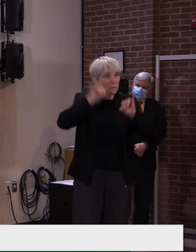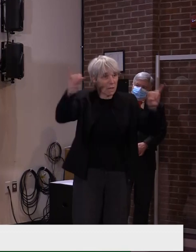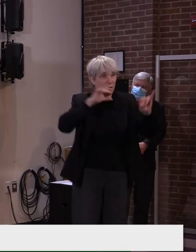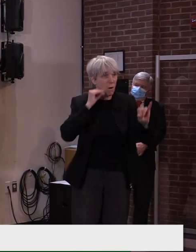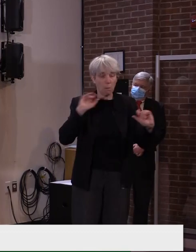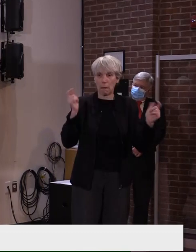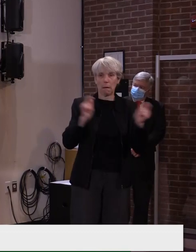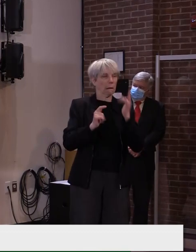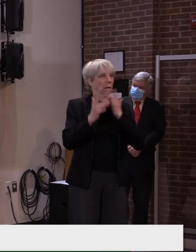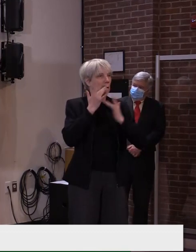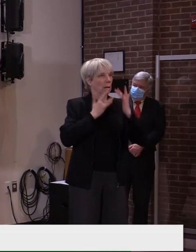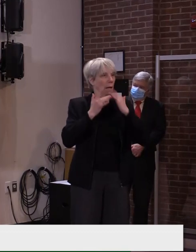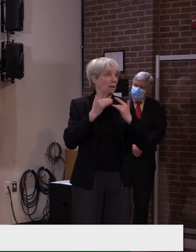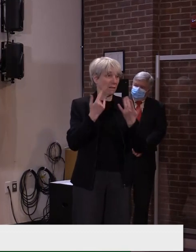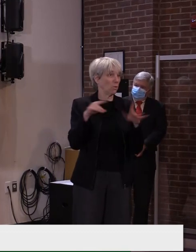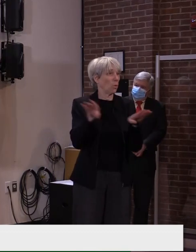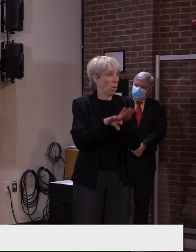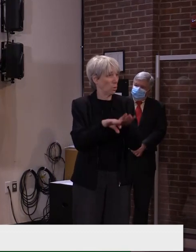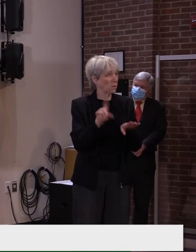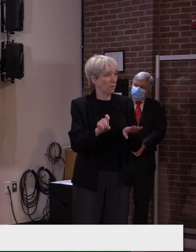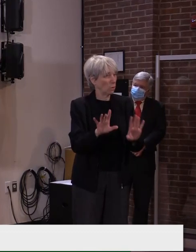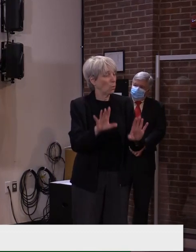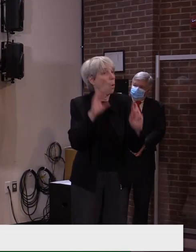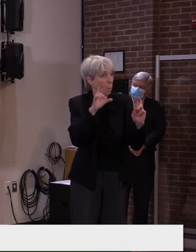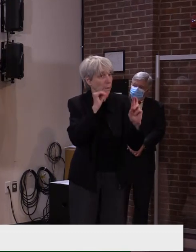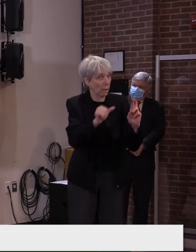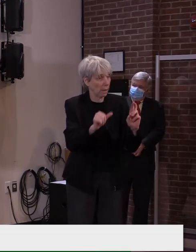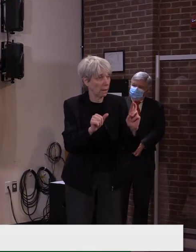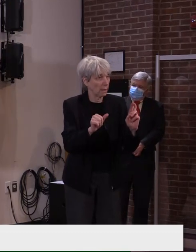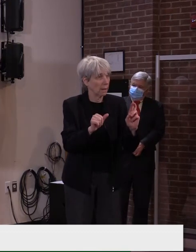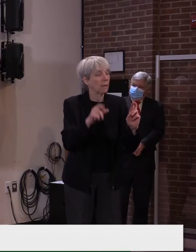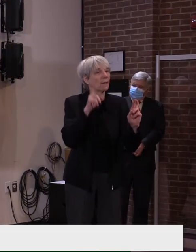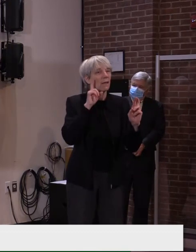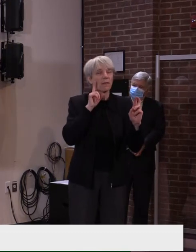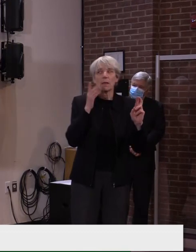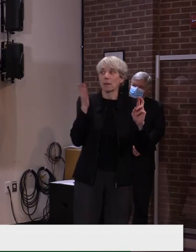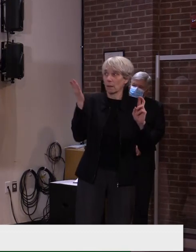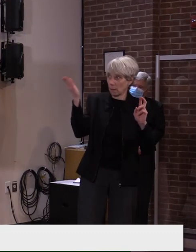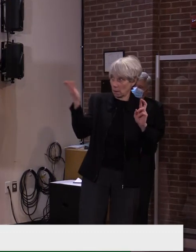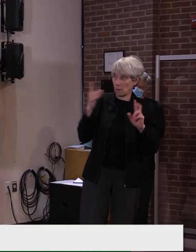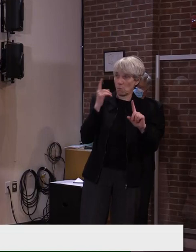I think Secretary French was forecasting, preparing,